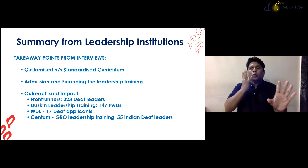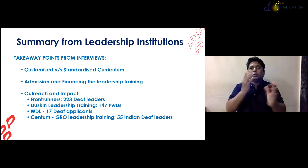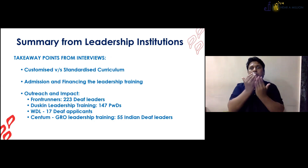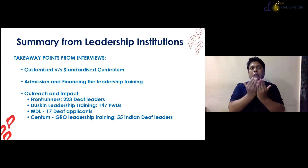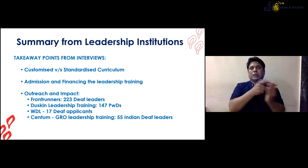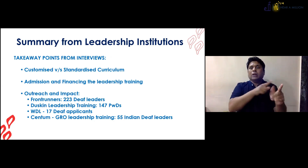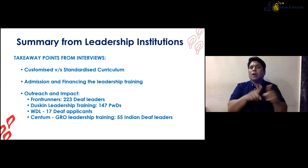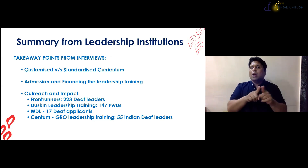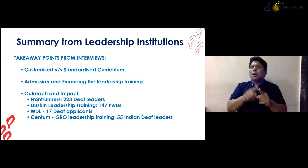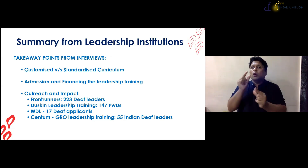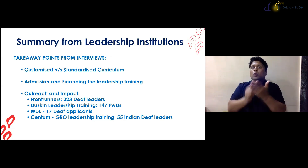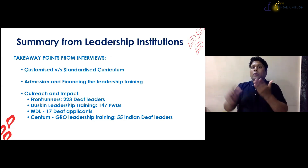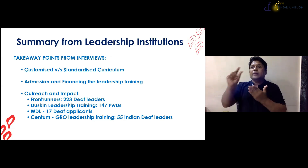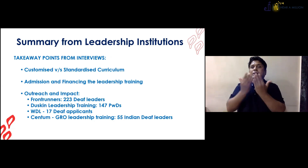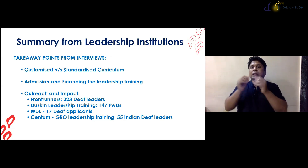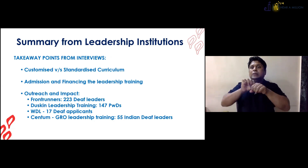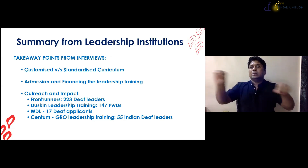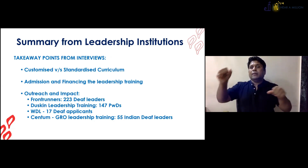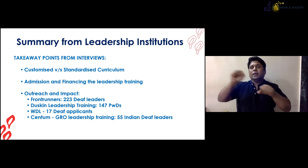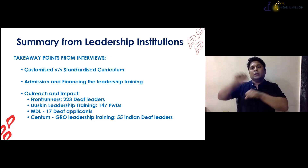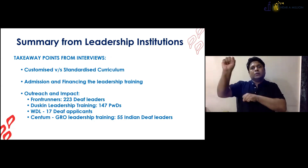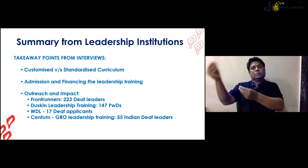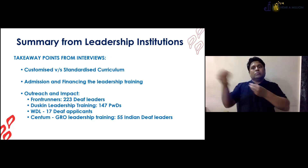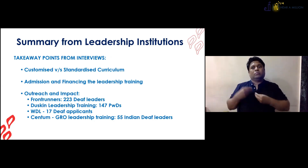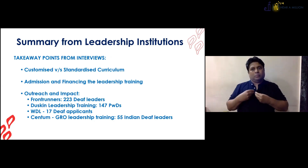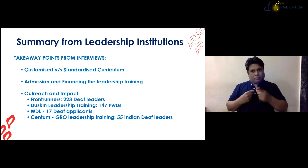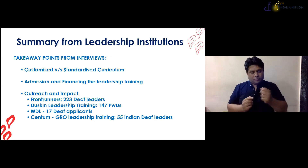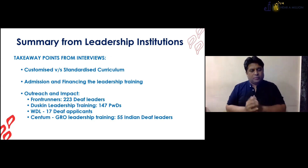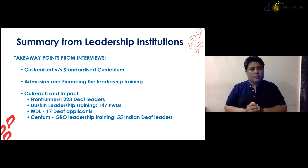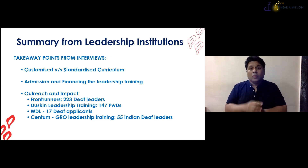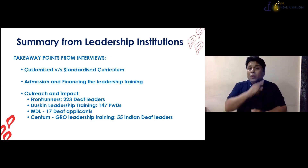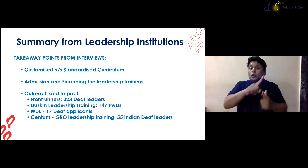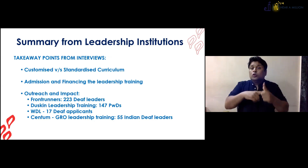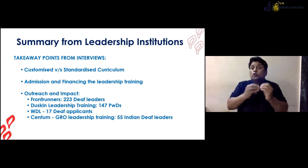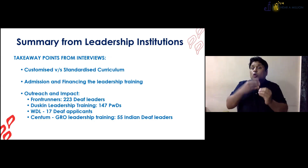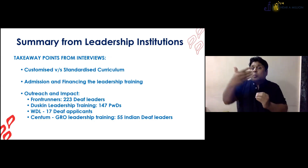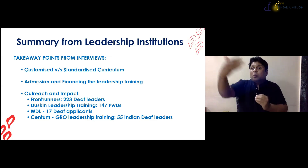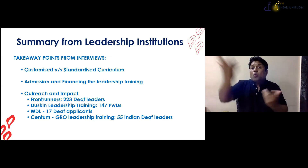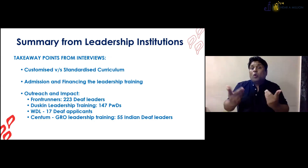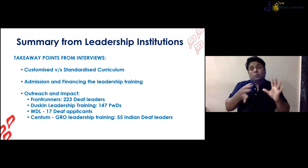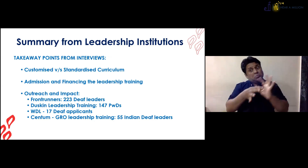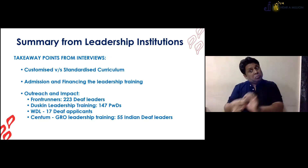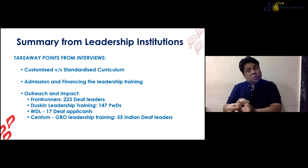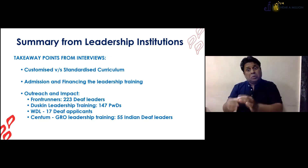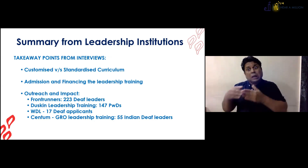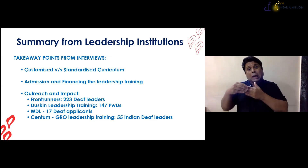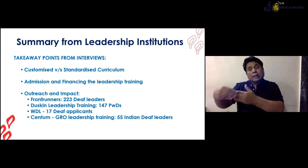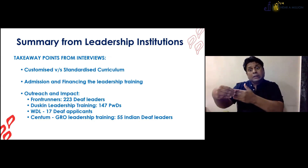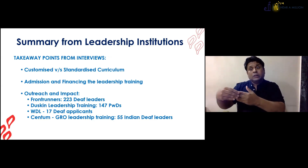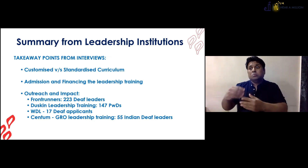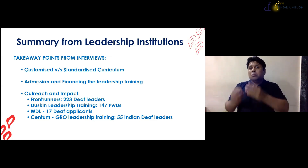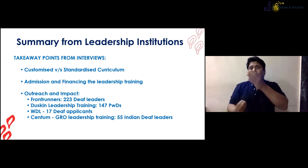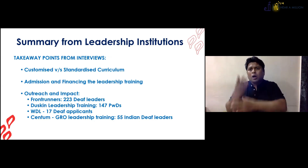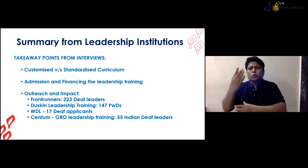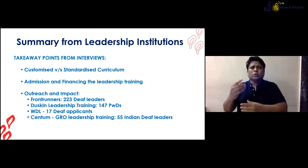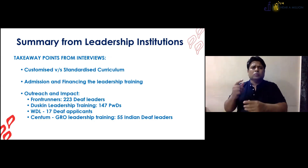well structured. They have everything that's ready. It's like a university certificate thing. Like you'll be fully graduated and everything. And you will